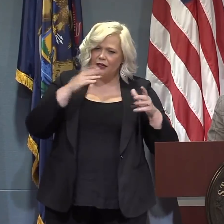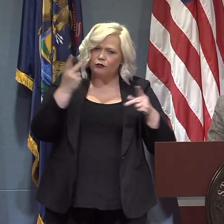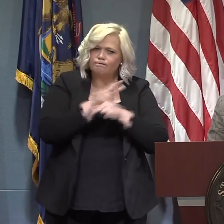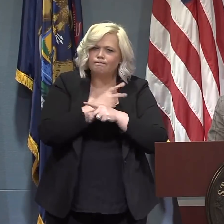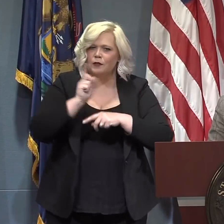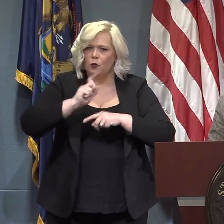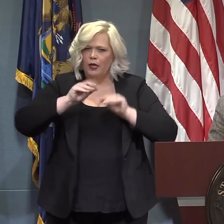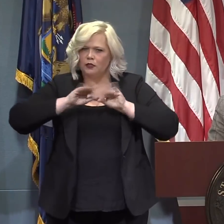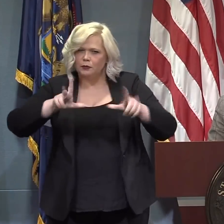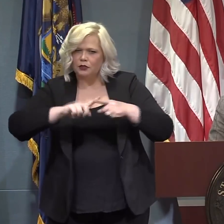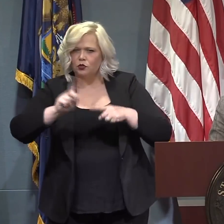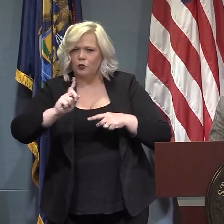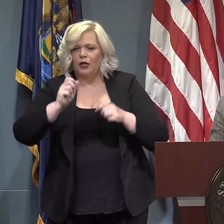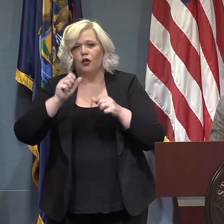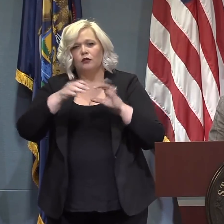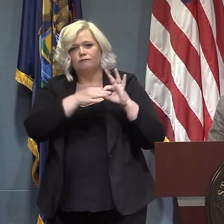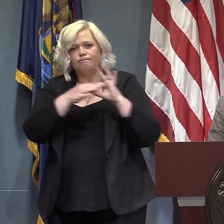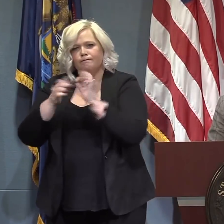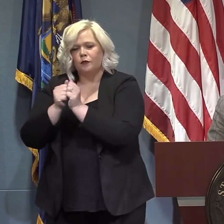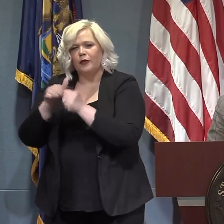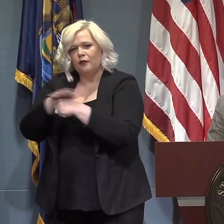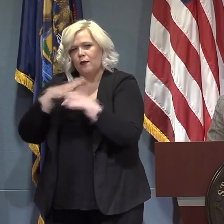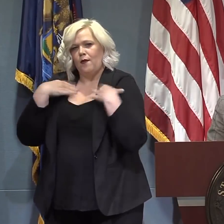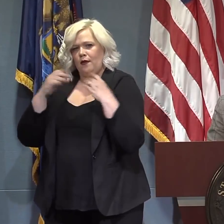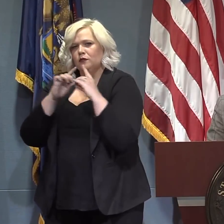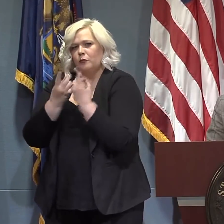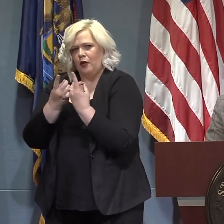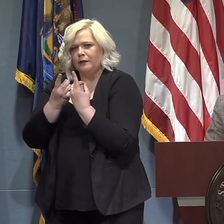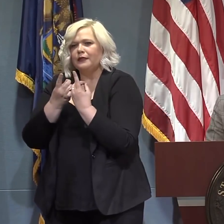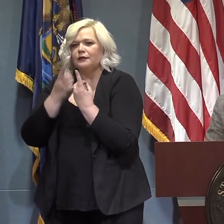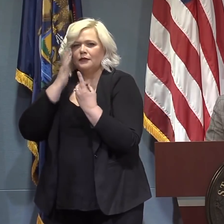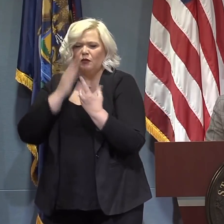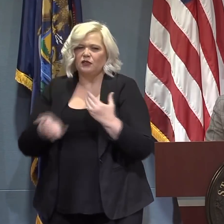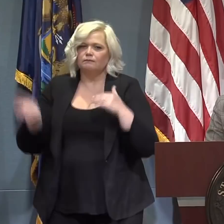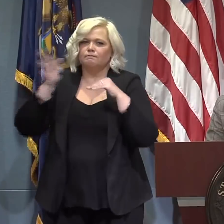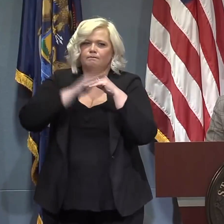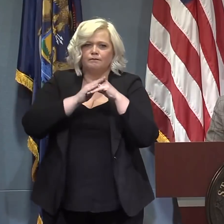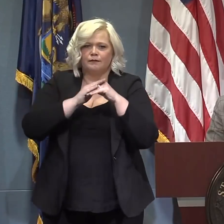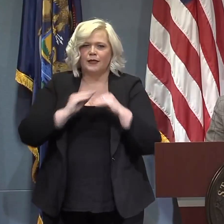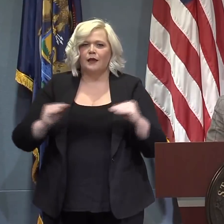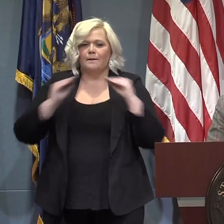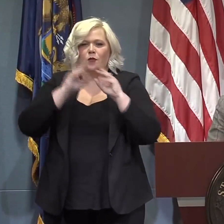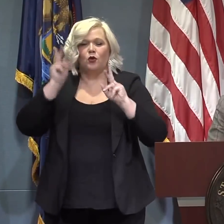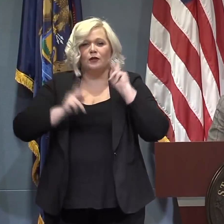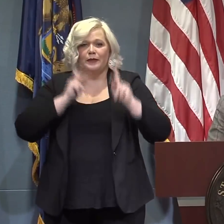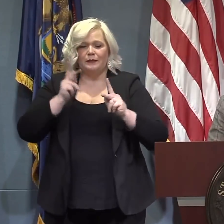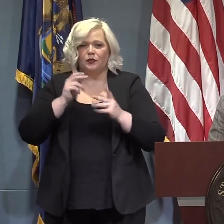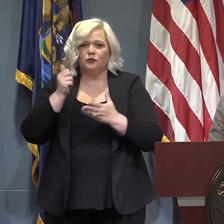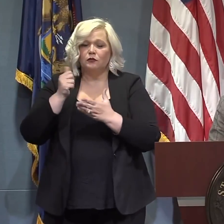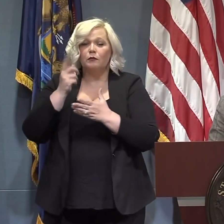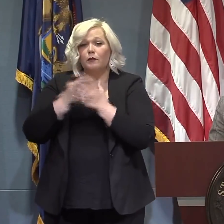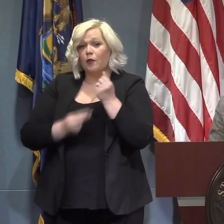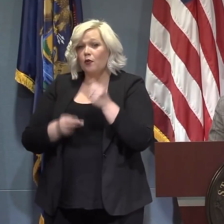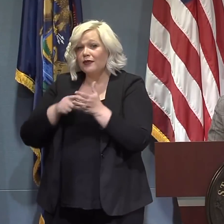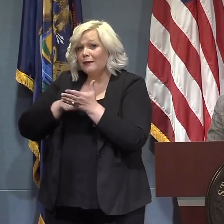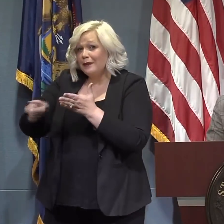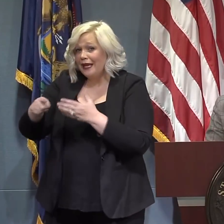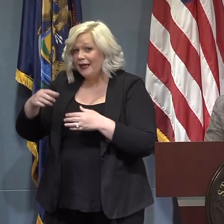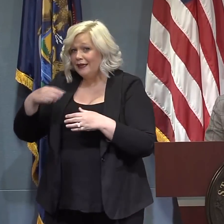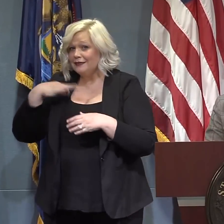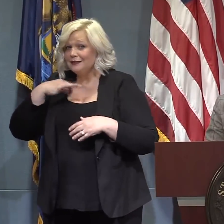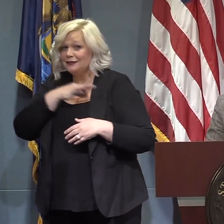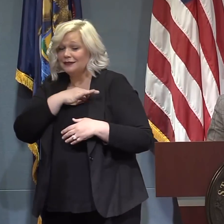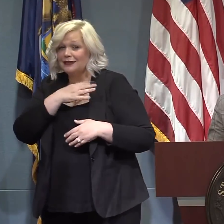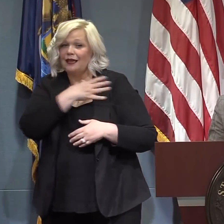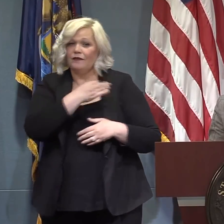local health departments. And we will be ramping up further to create an army of contact tracers, both paid staff and